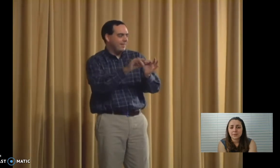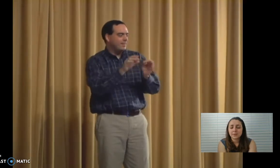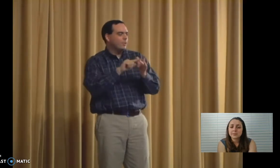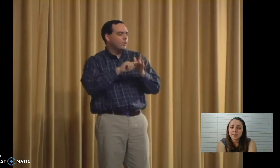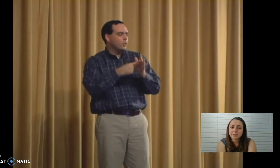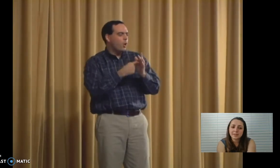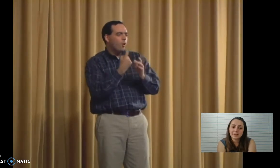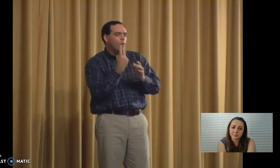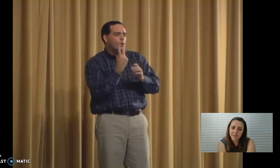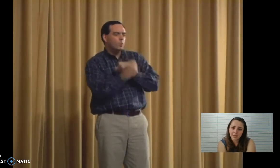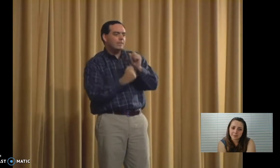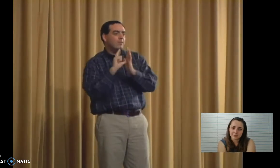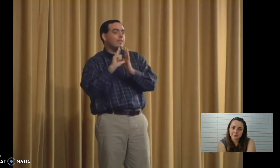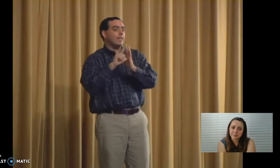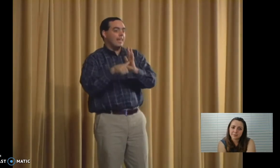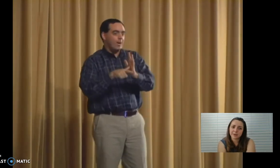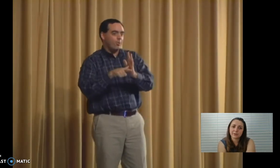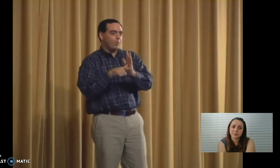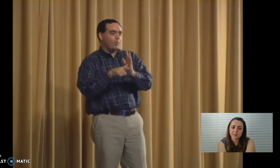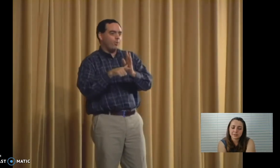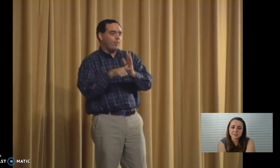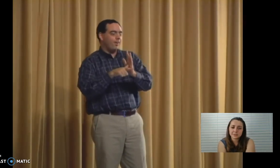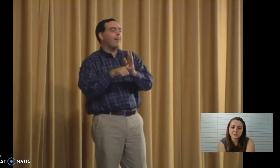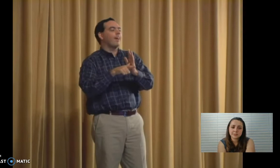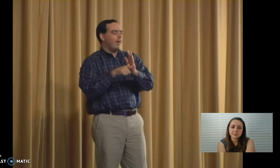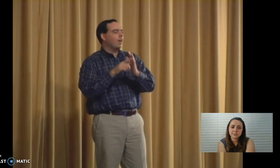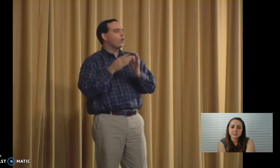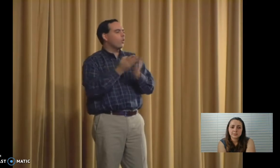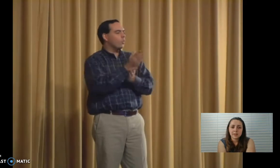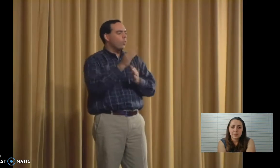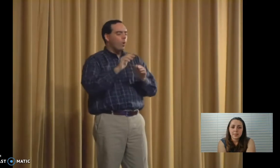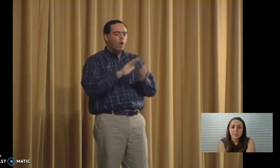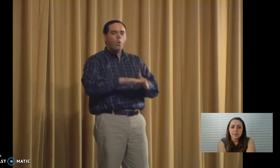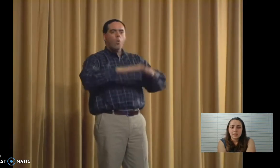Now, closed captioning didn't really happen for another 2 years.